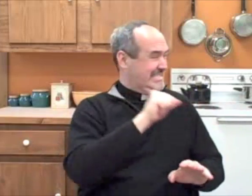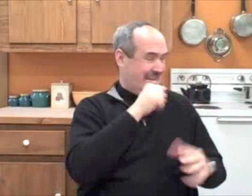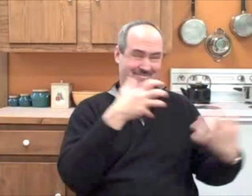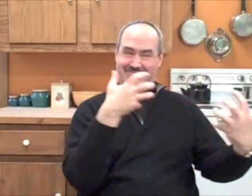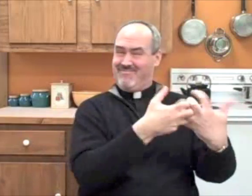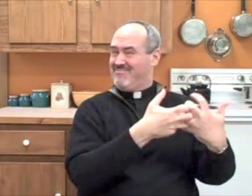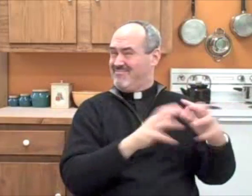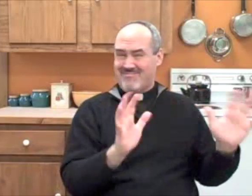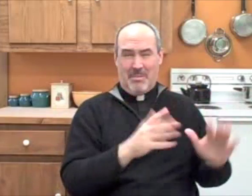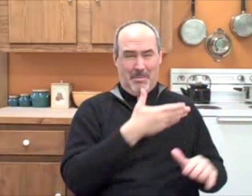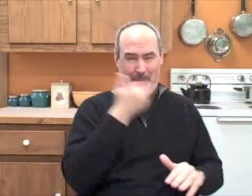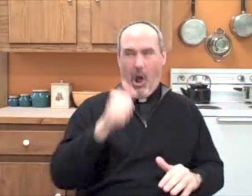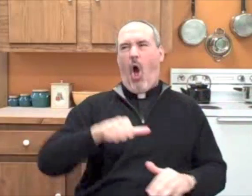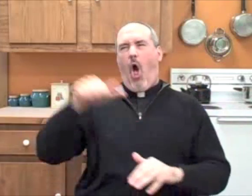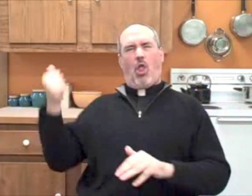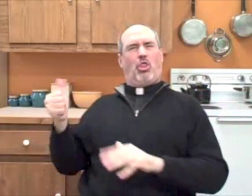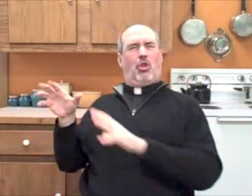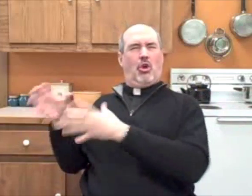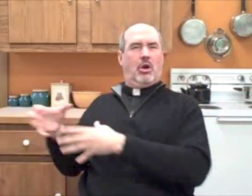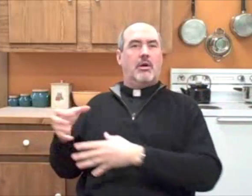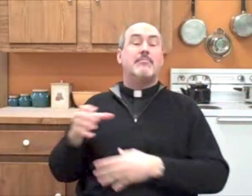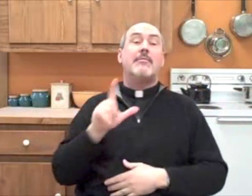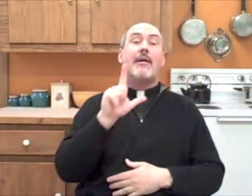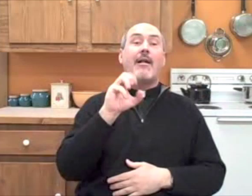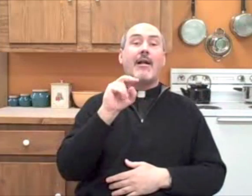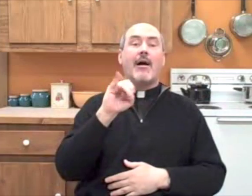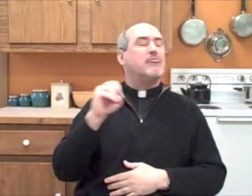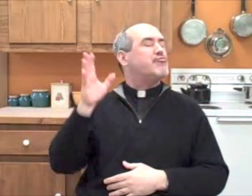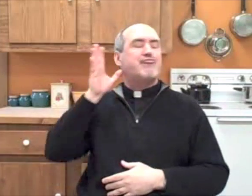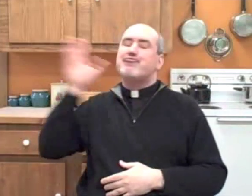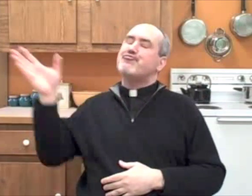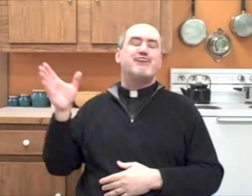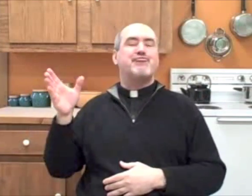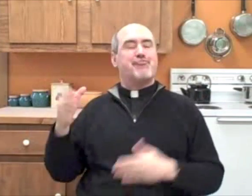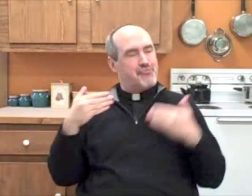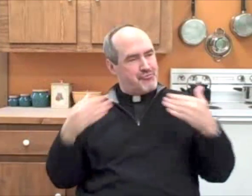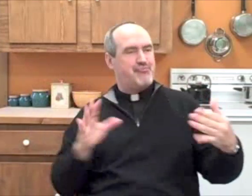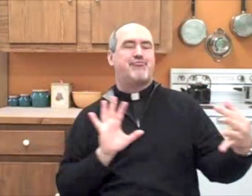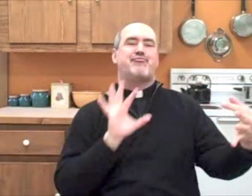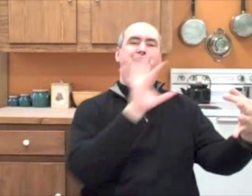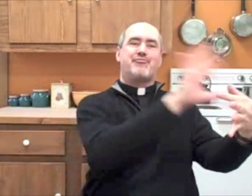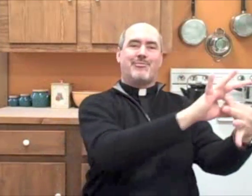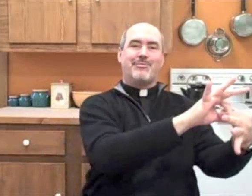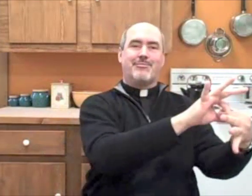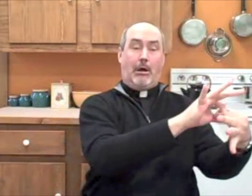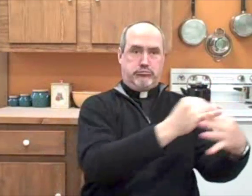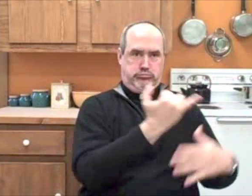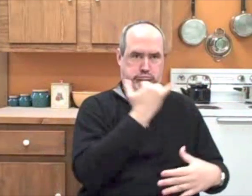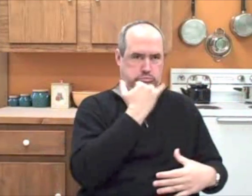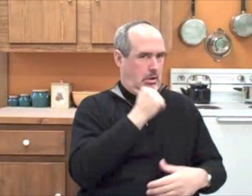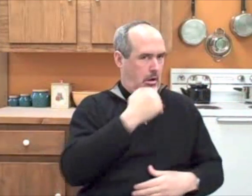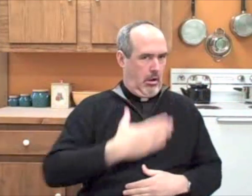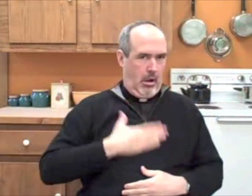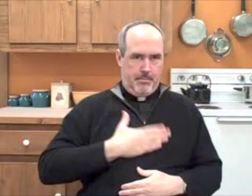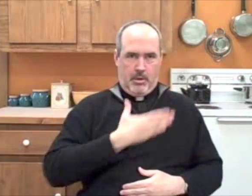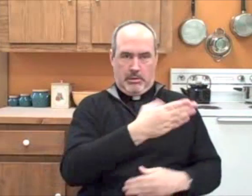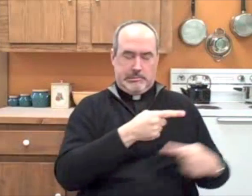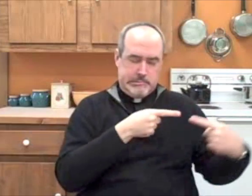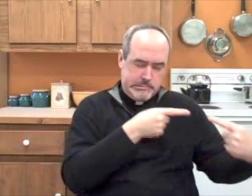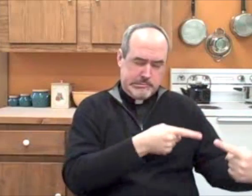The family advised her against it and didn't think it would be a good fit and wanted her to join a different order, but she didn't listen and joined